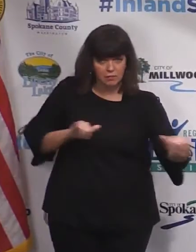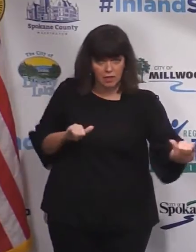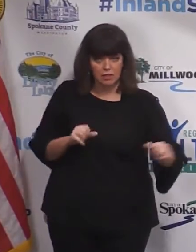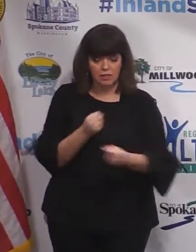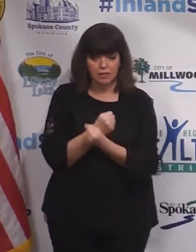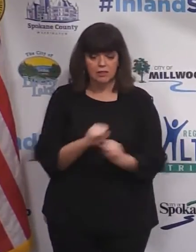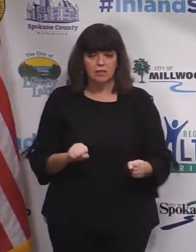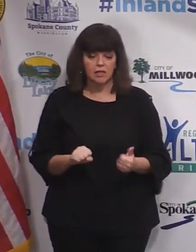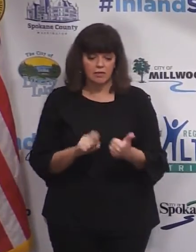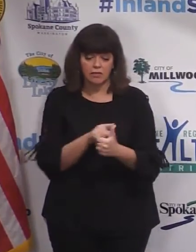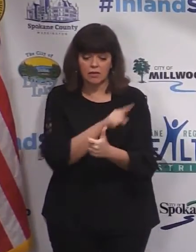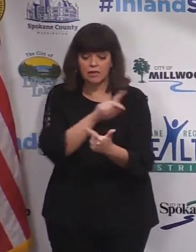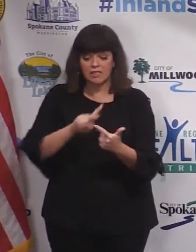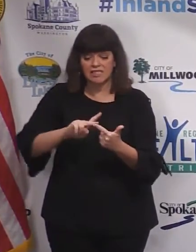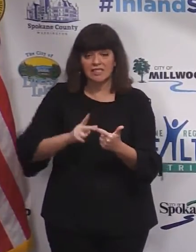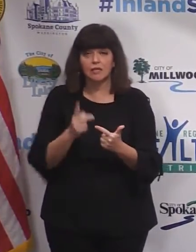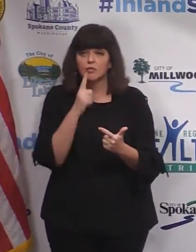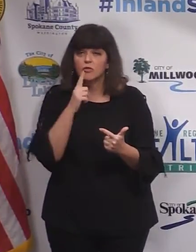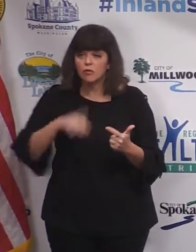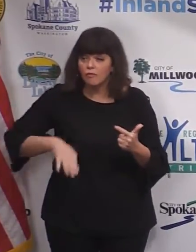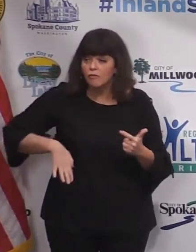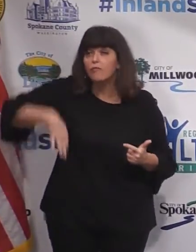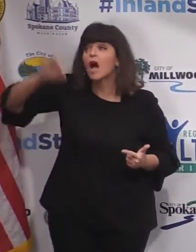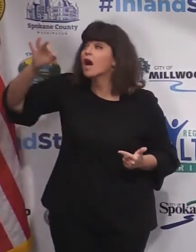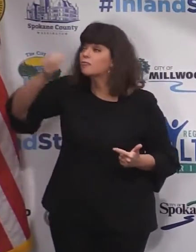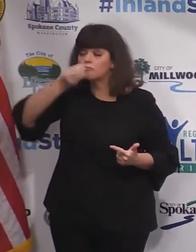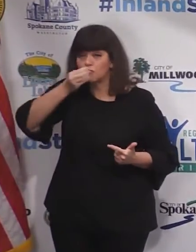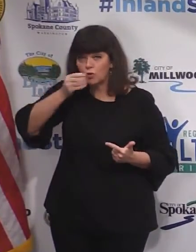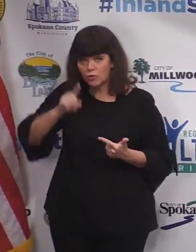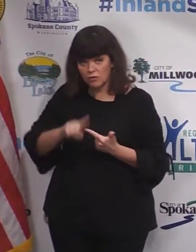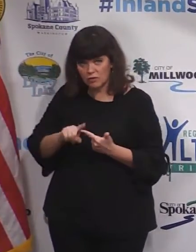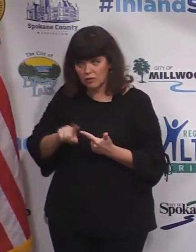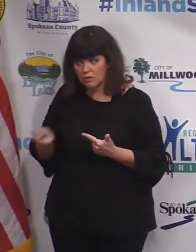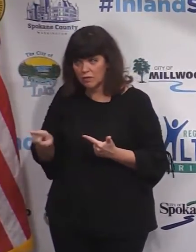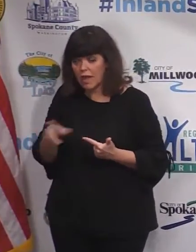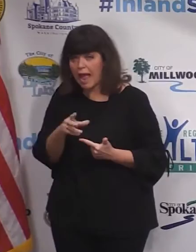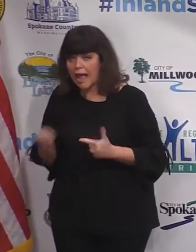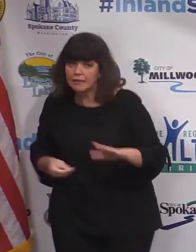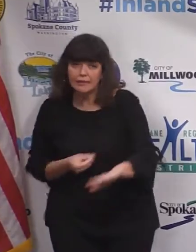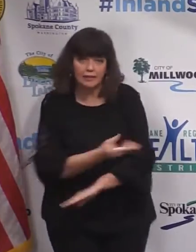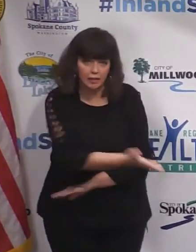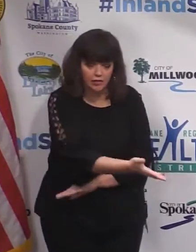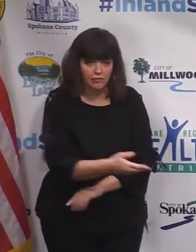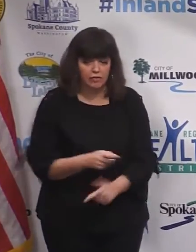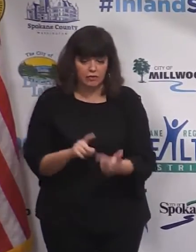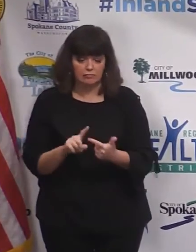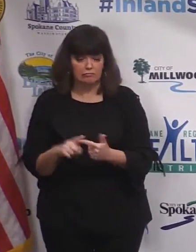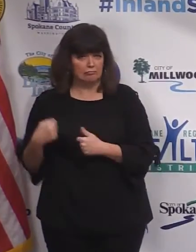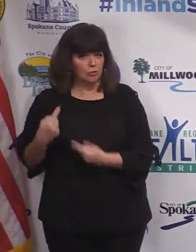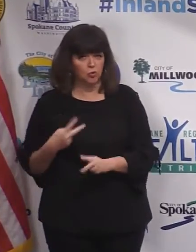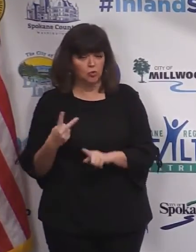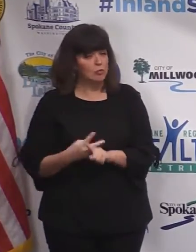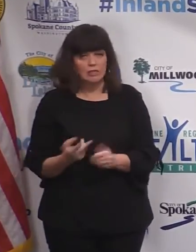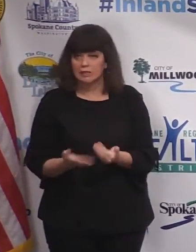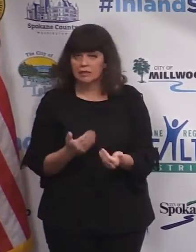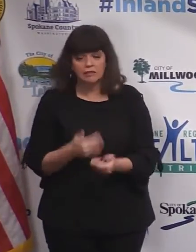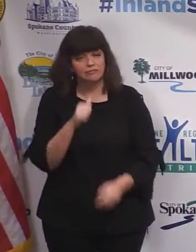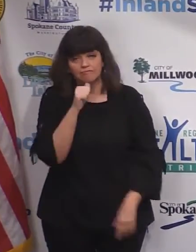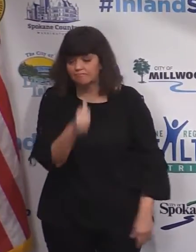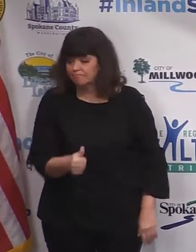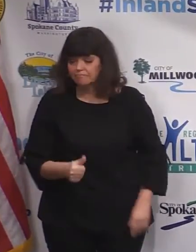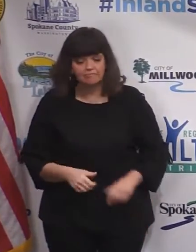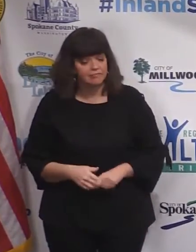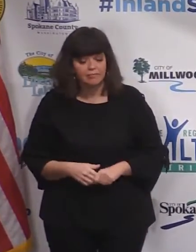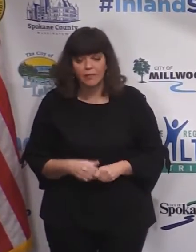our primary objective and the reason that we exist as an organization. I will tell you, over the last 2 months, it has not been easy, and despite the changes